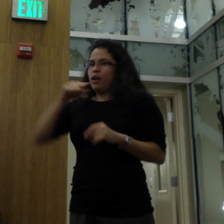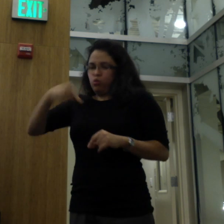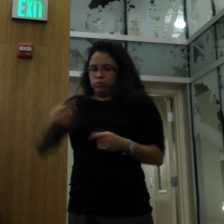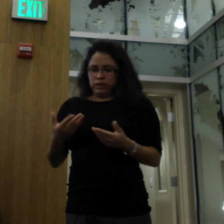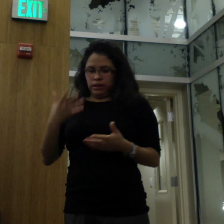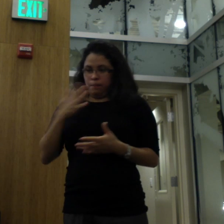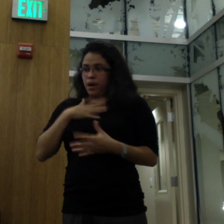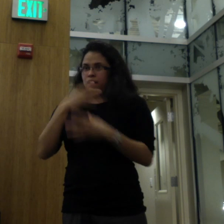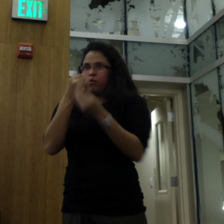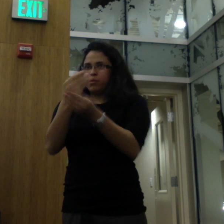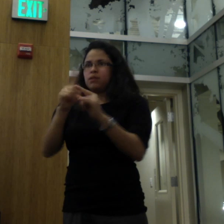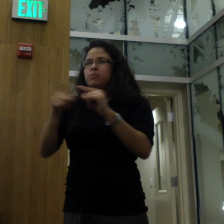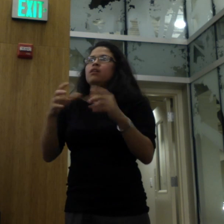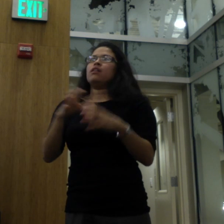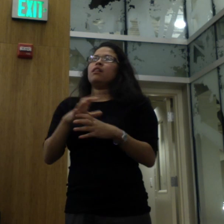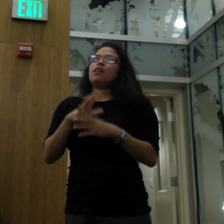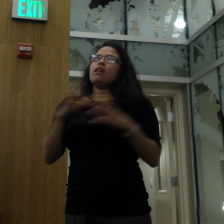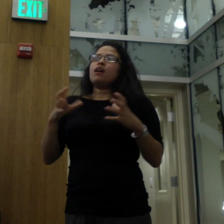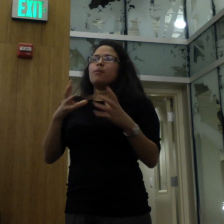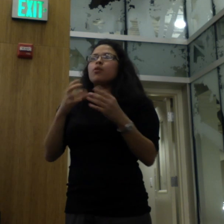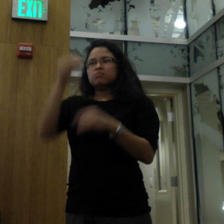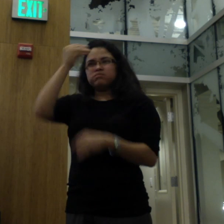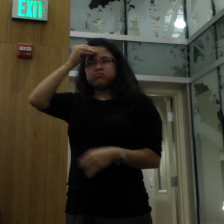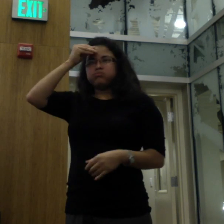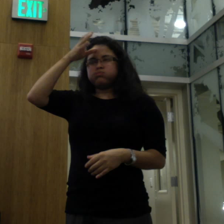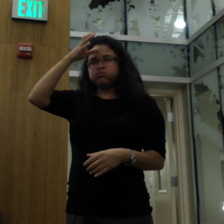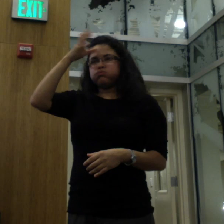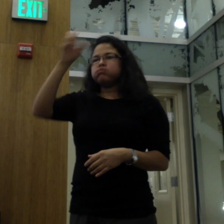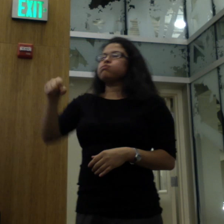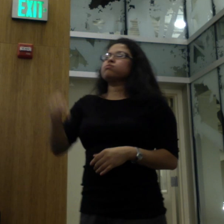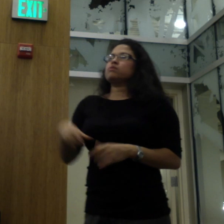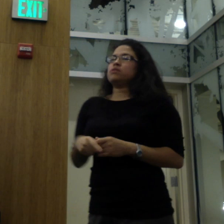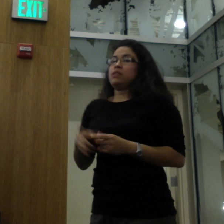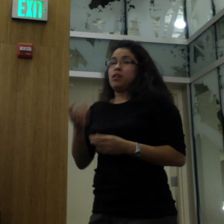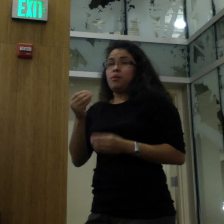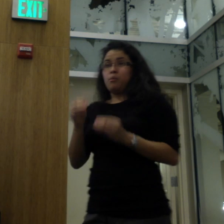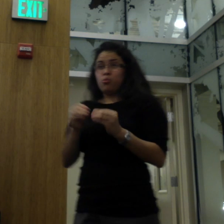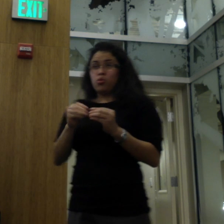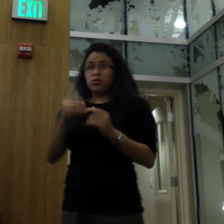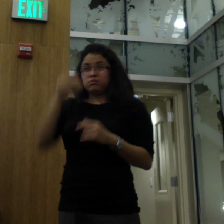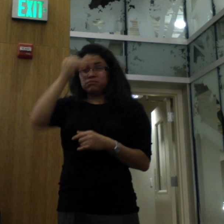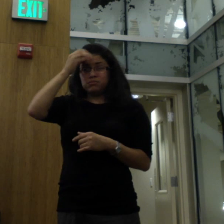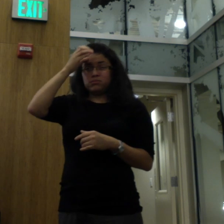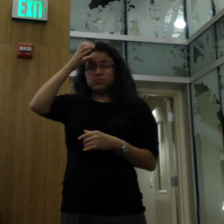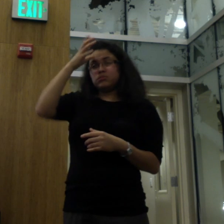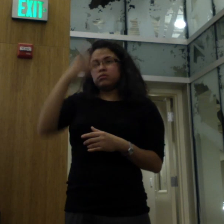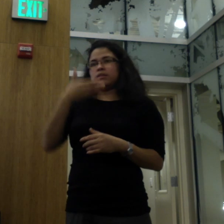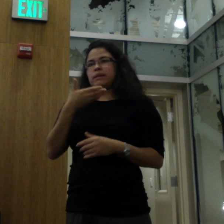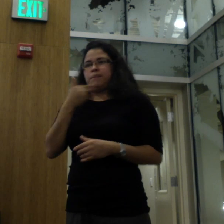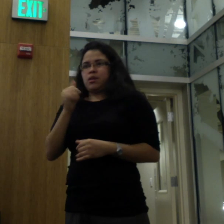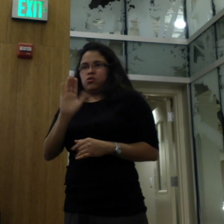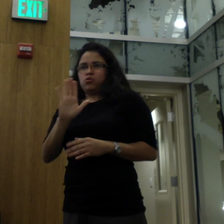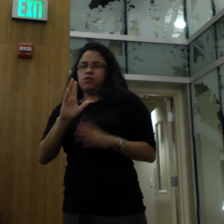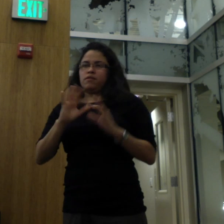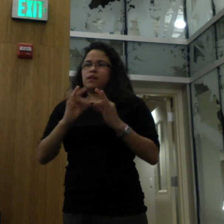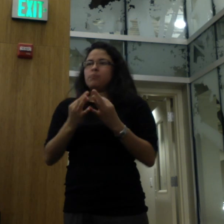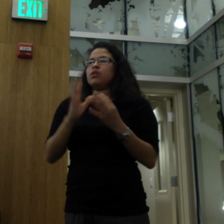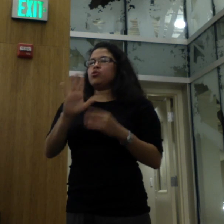now. And once again, just the more knowledge you have, the better prepared you are. And then develop your skill